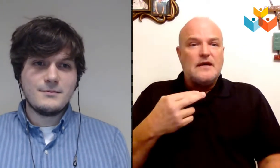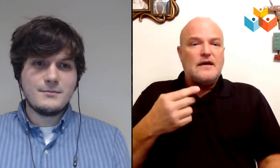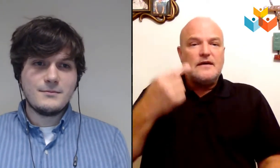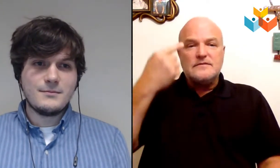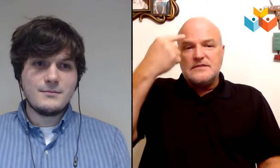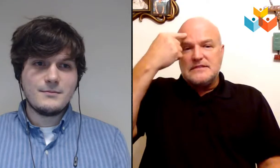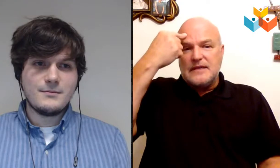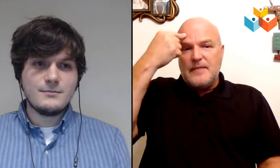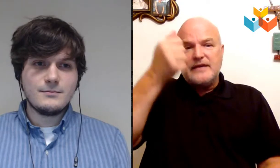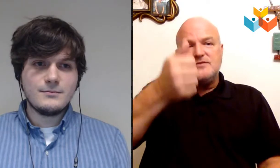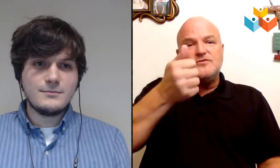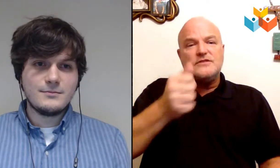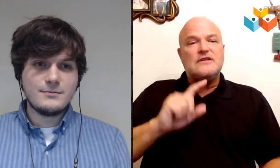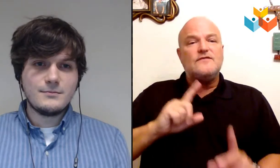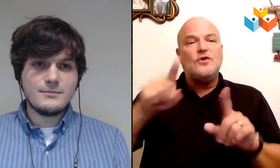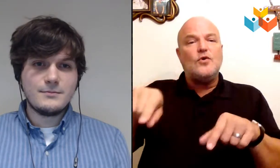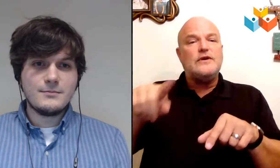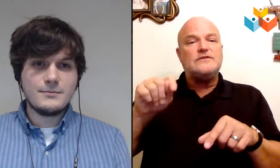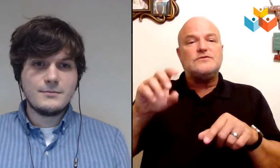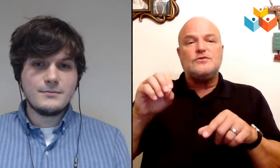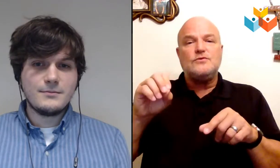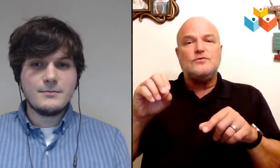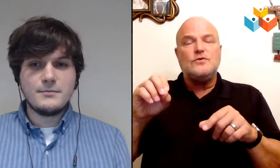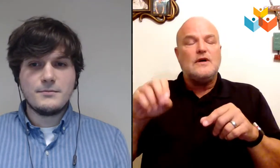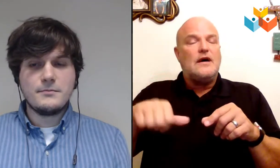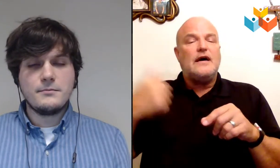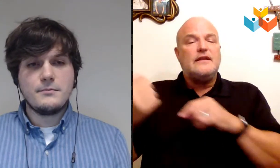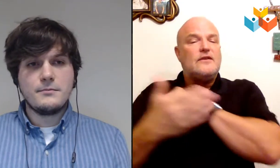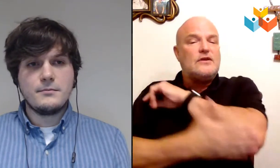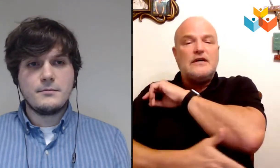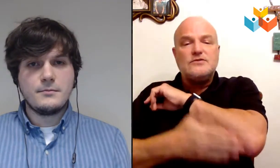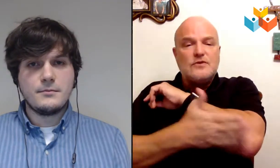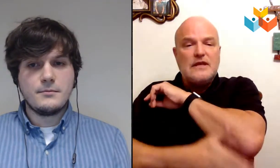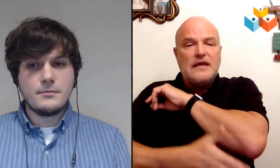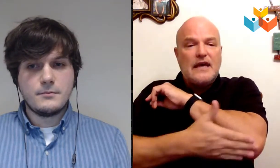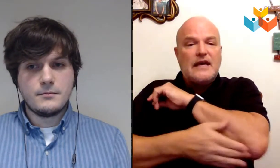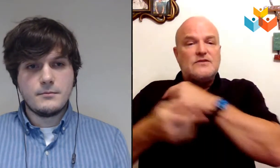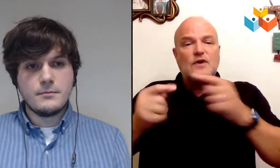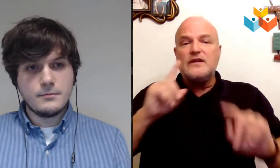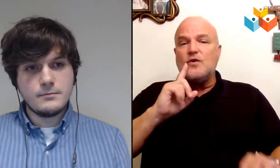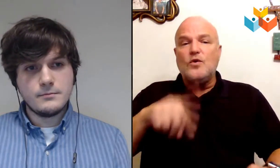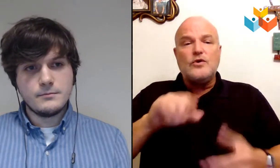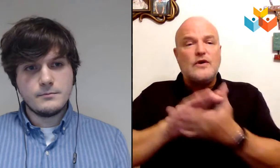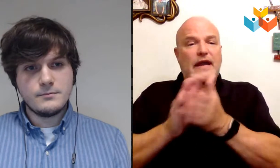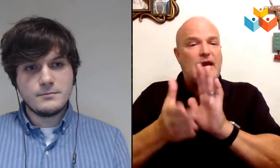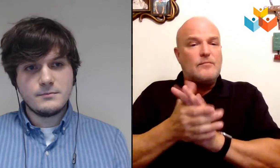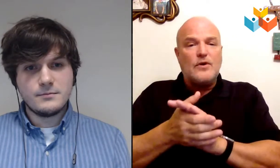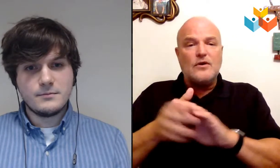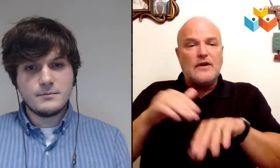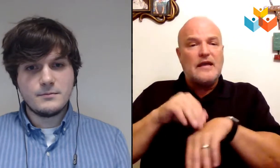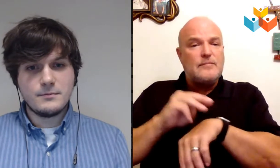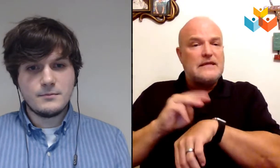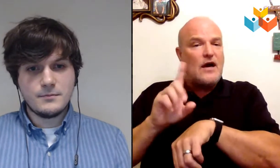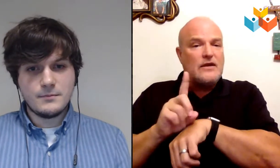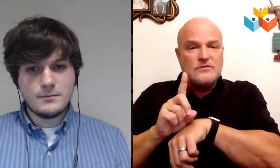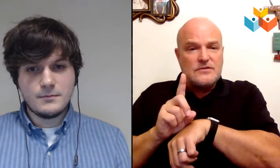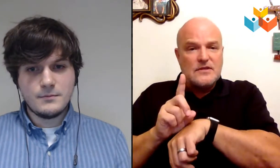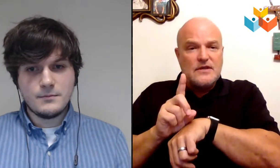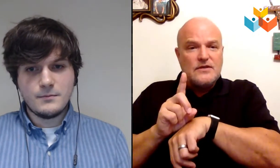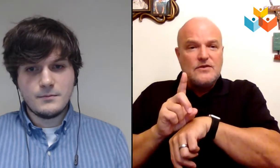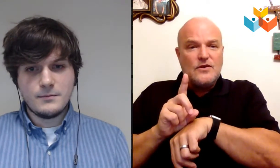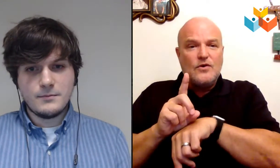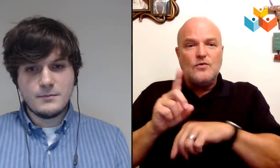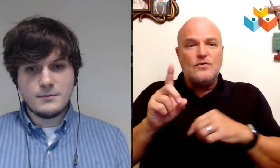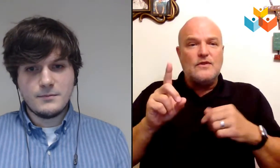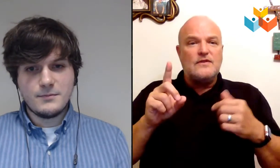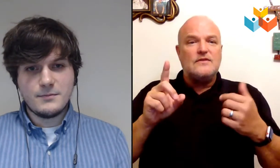restaurant. Just imagine yourself going to another country and trying to order a hamburger at McDonald's.